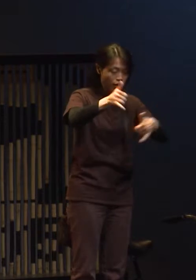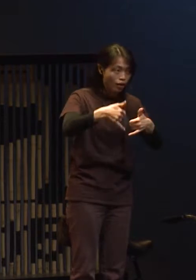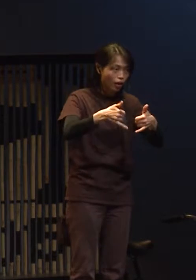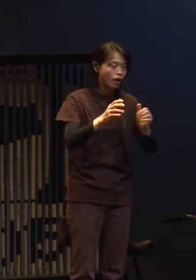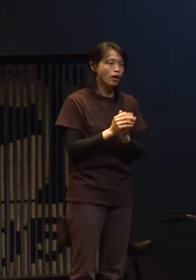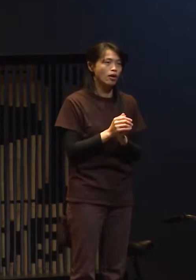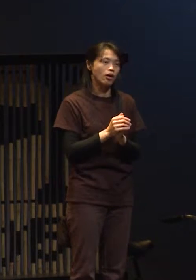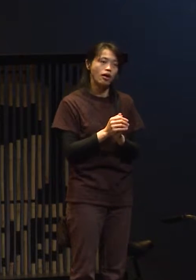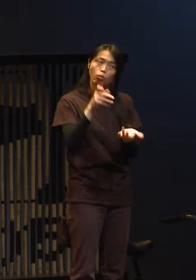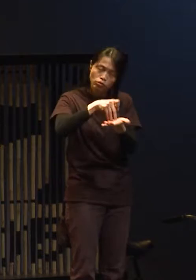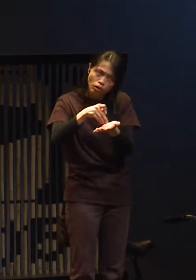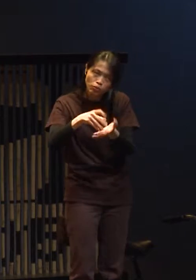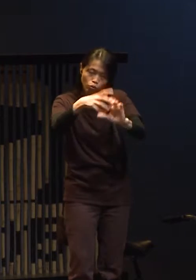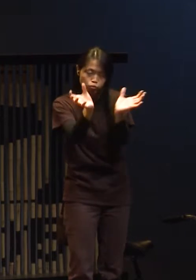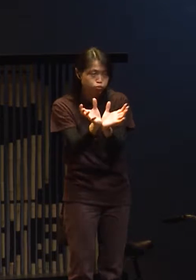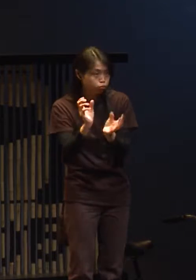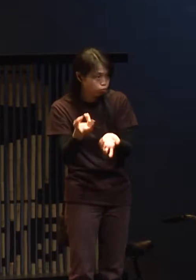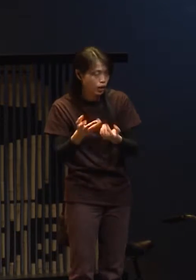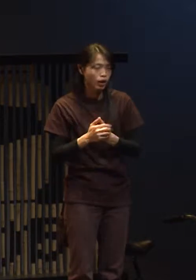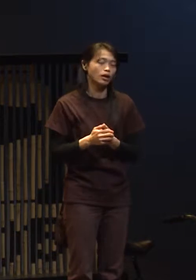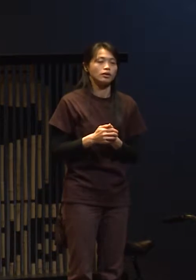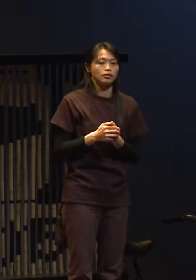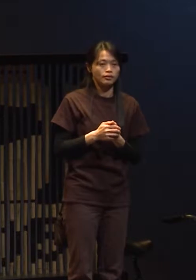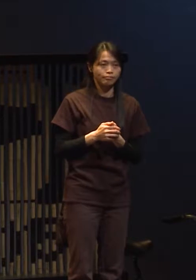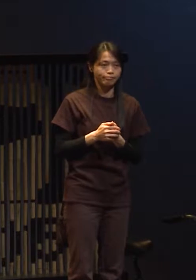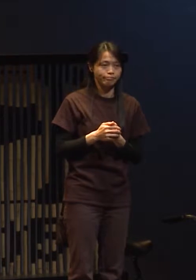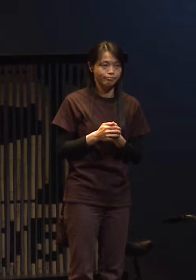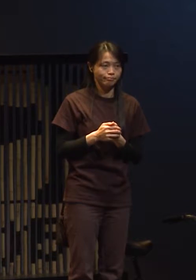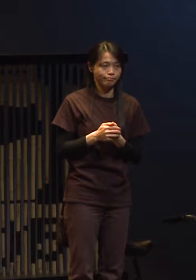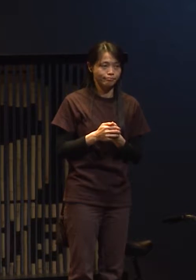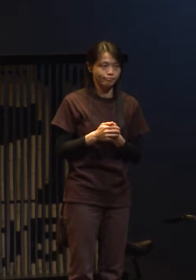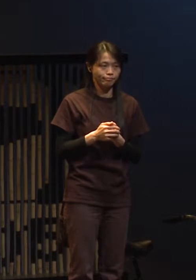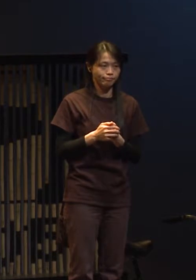There are a number of organizations. The organizations will create this temporary